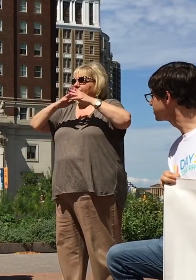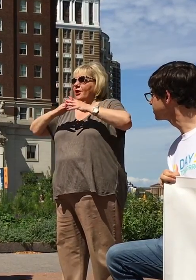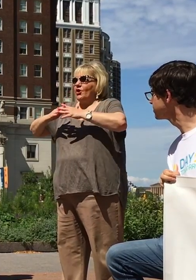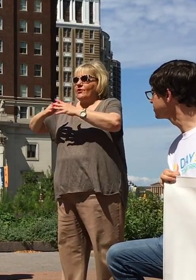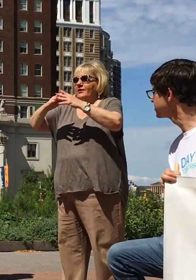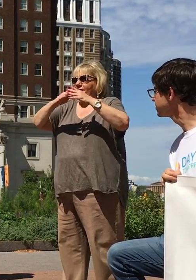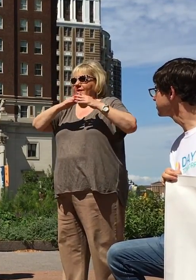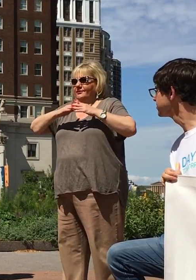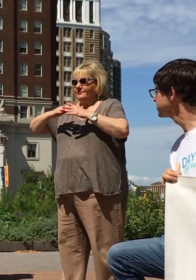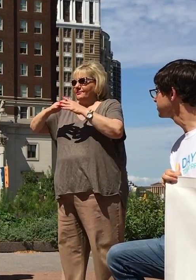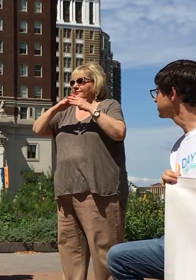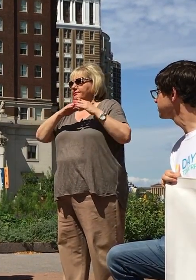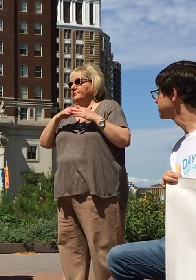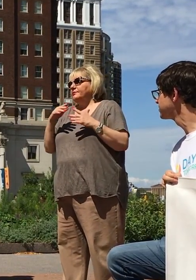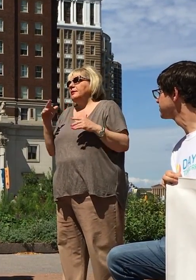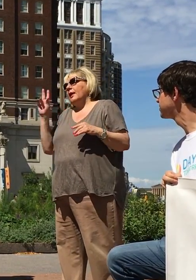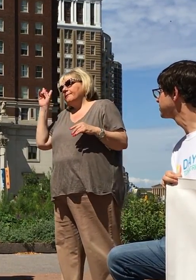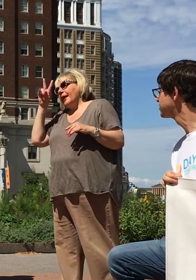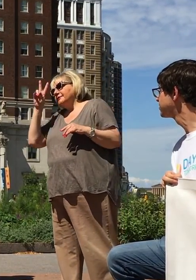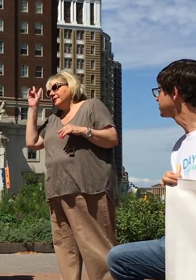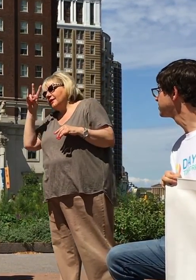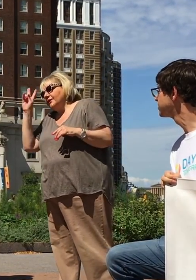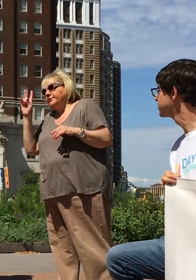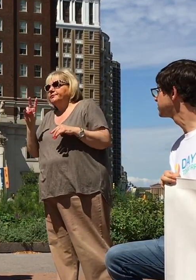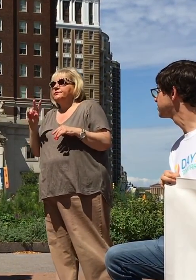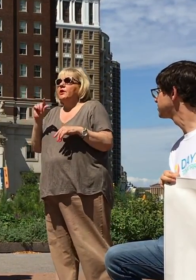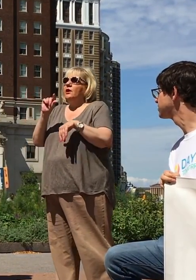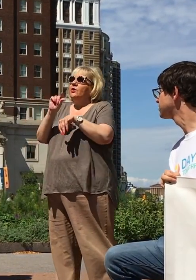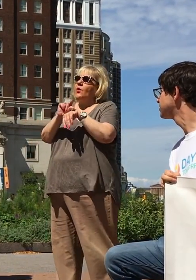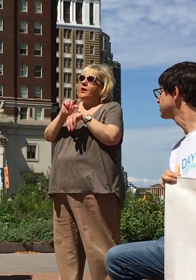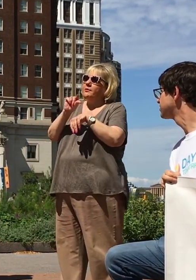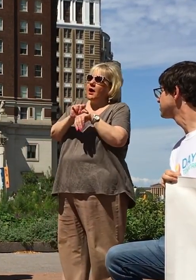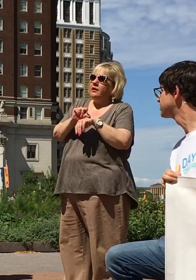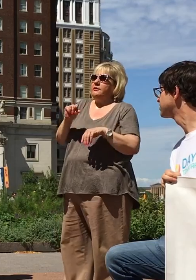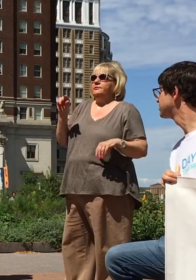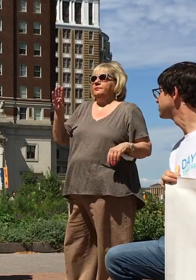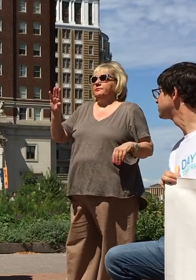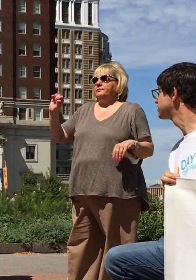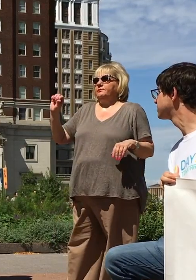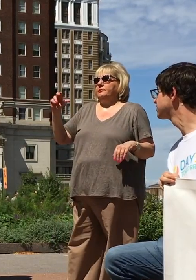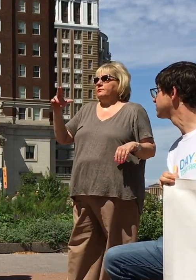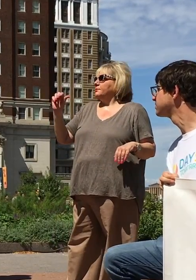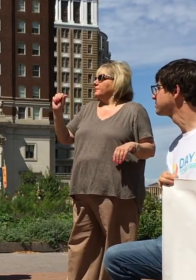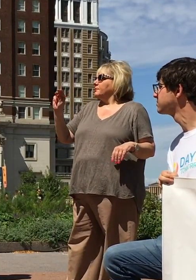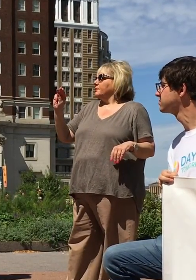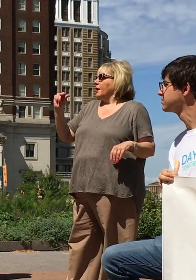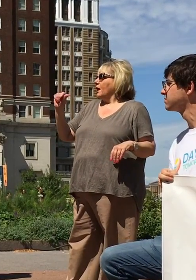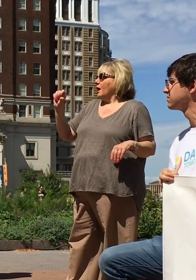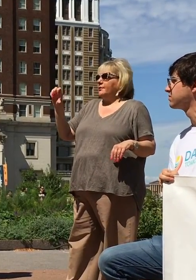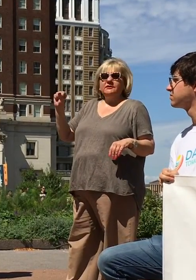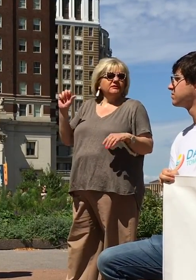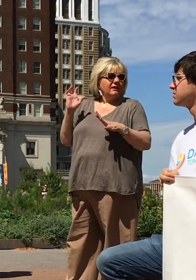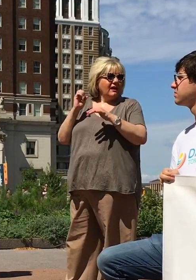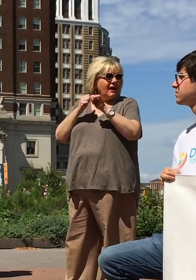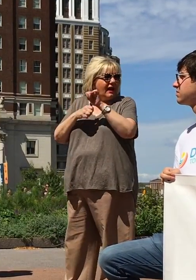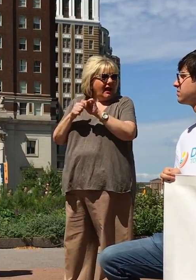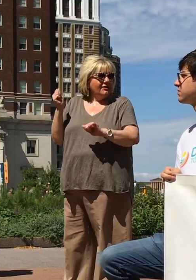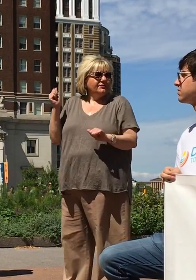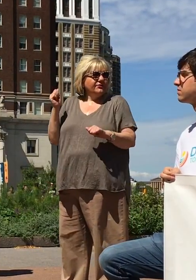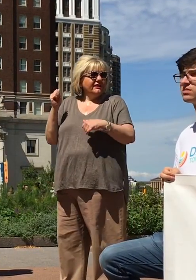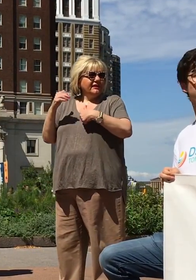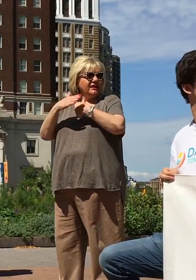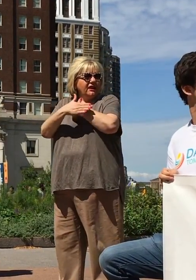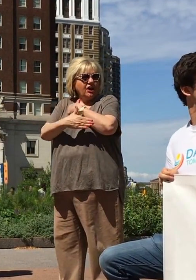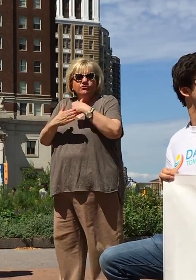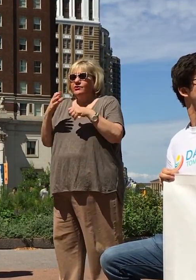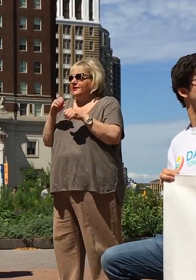States, in Mexico, in Guatemala, in the Bahamas, talking about every country in the Americas.